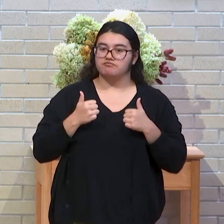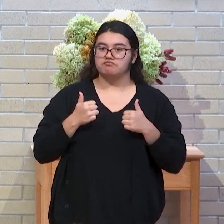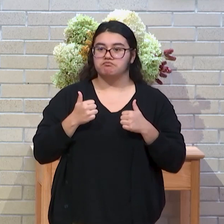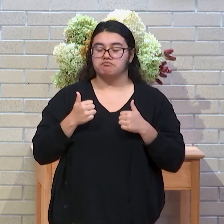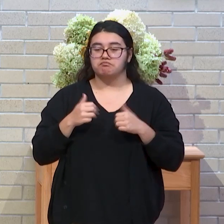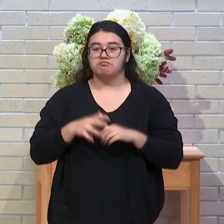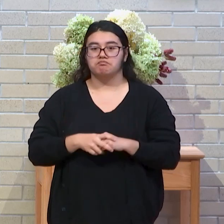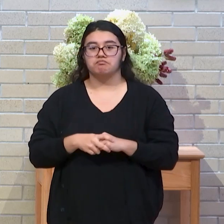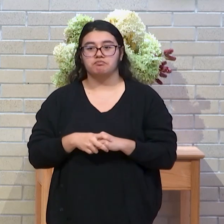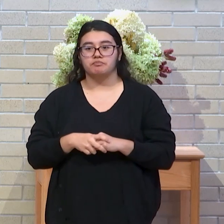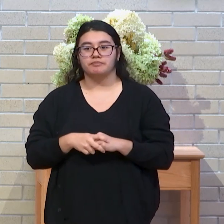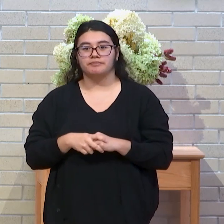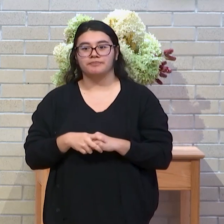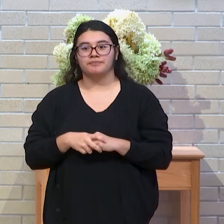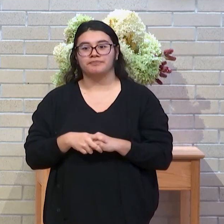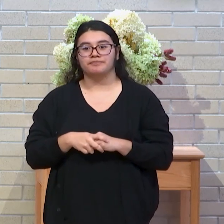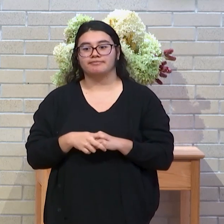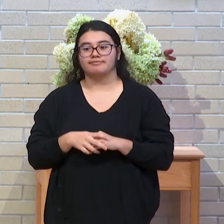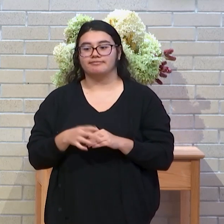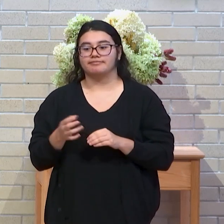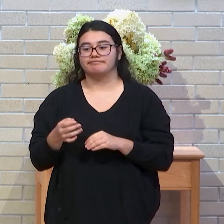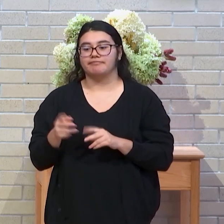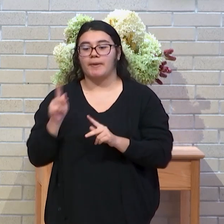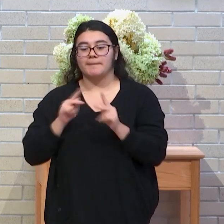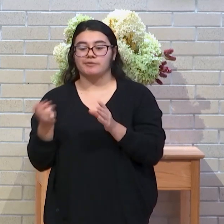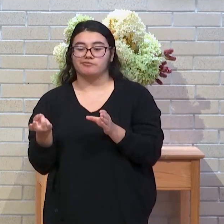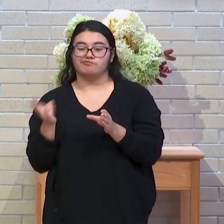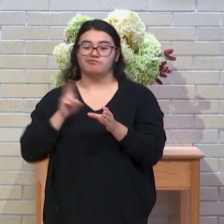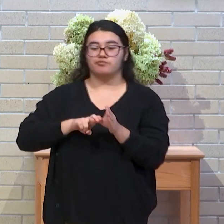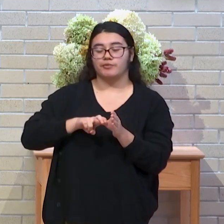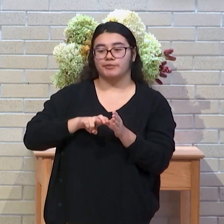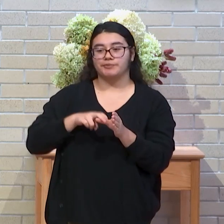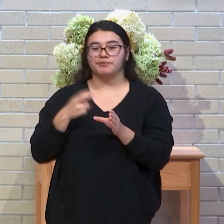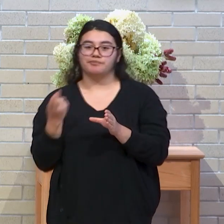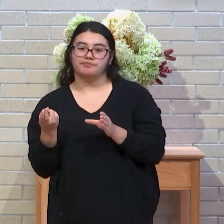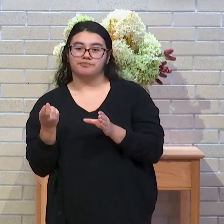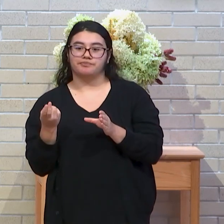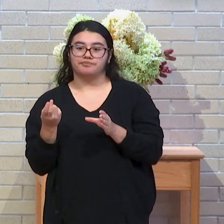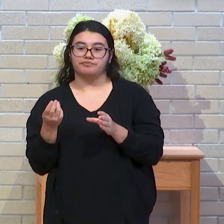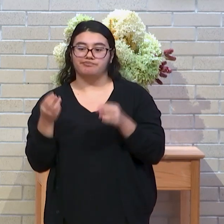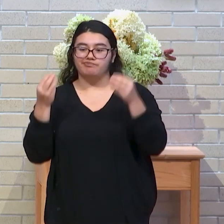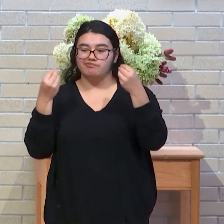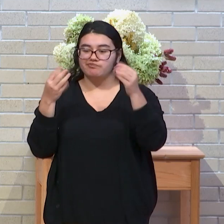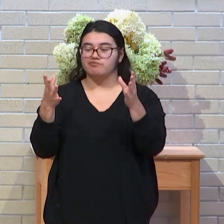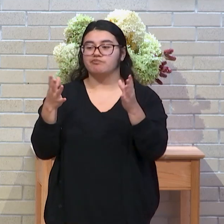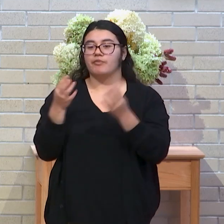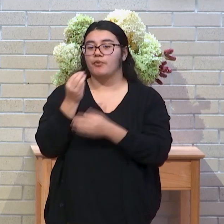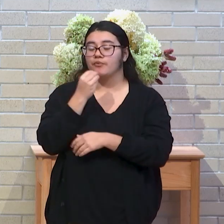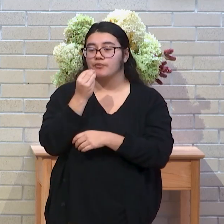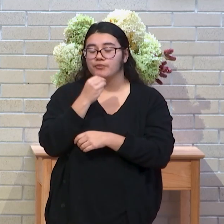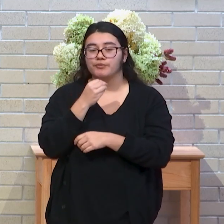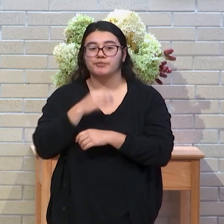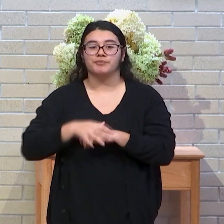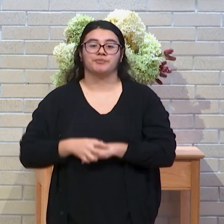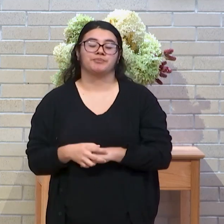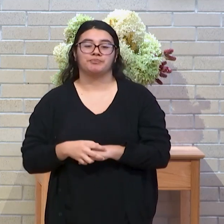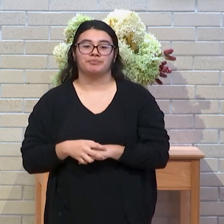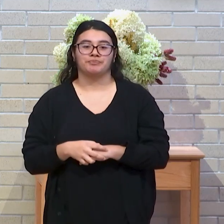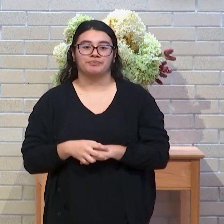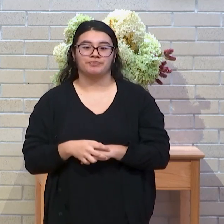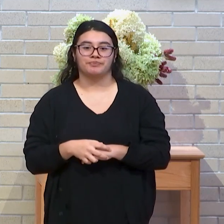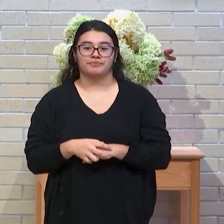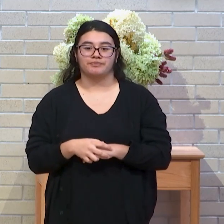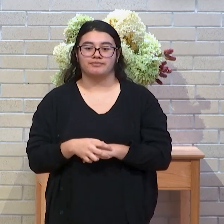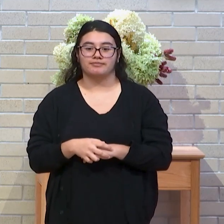small villages along the way. People got on and off, and members of the village came to the train selling various food items. We enjoyed getting to see these glimpses into life in